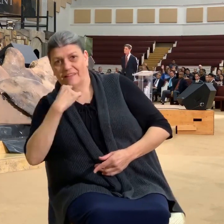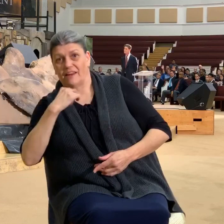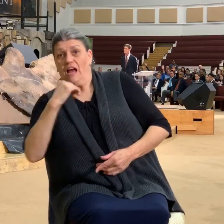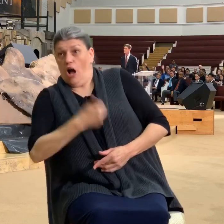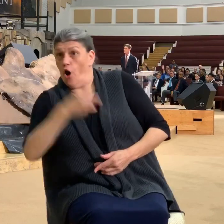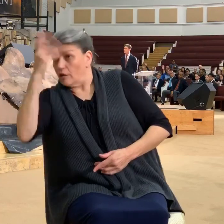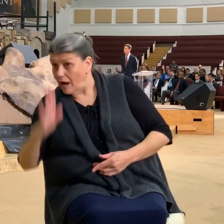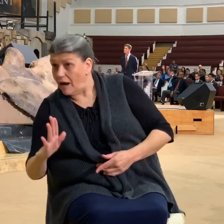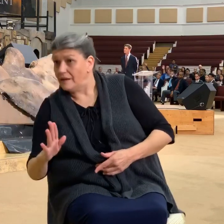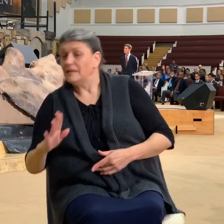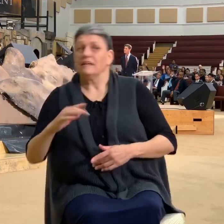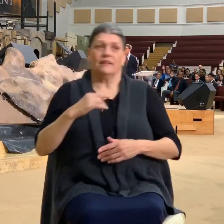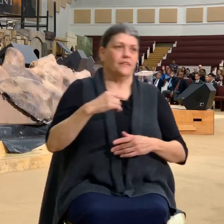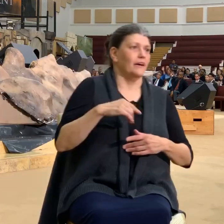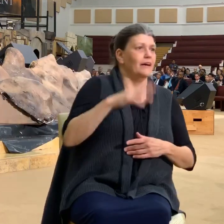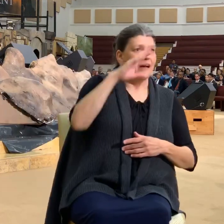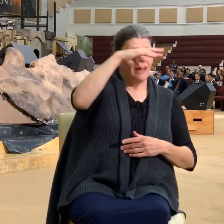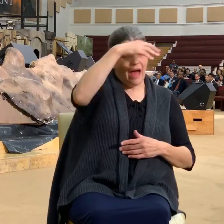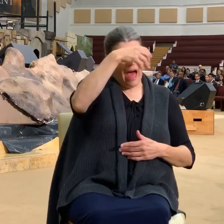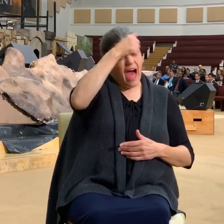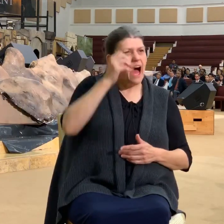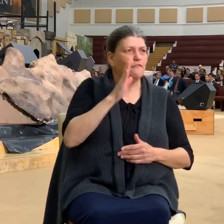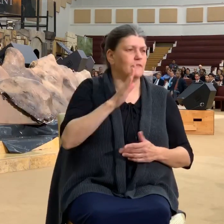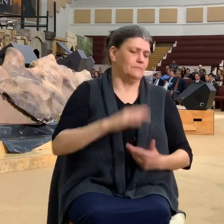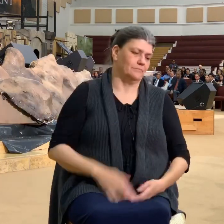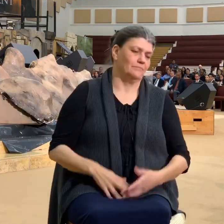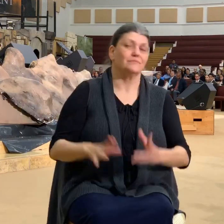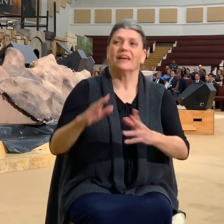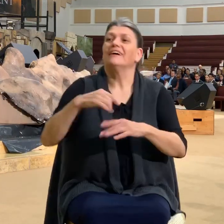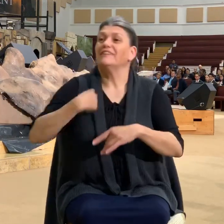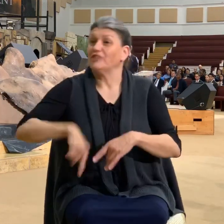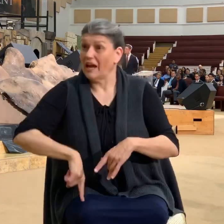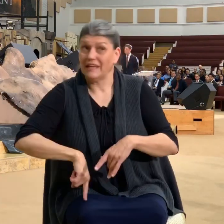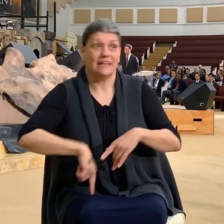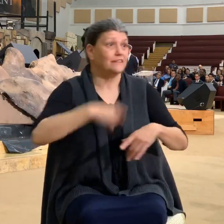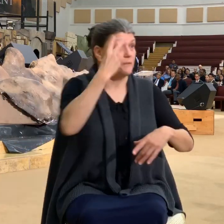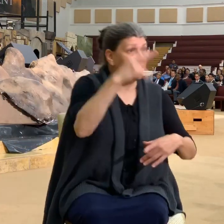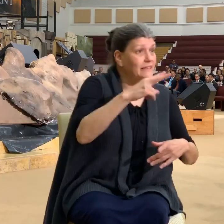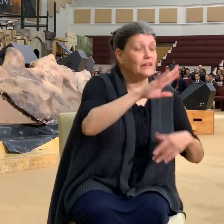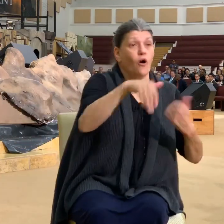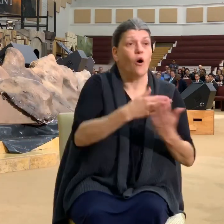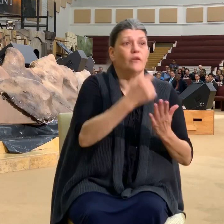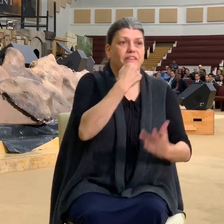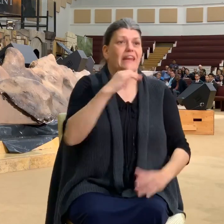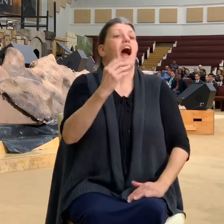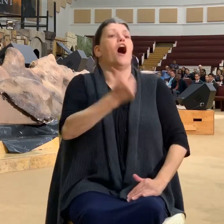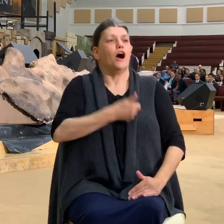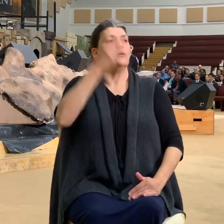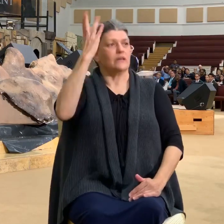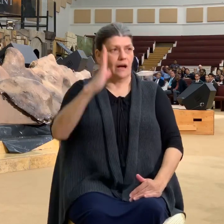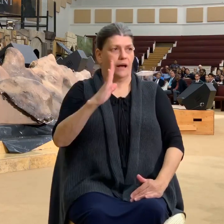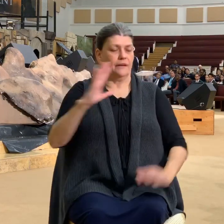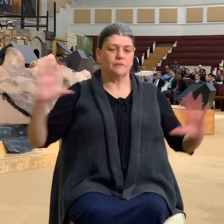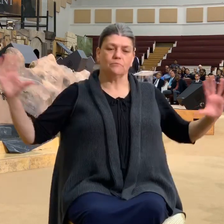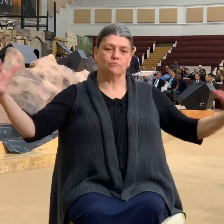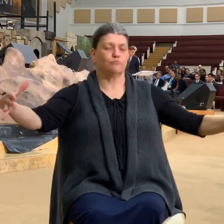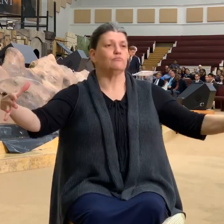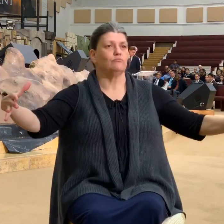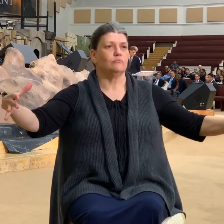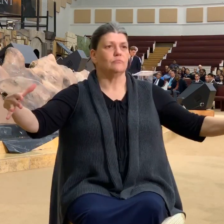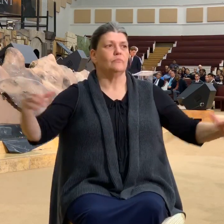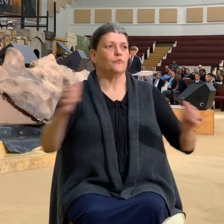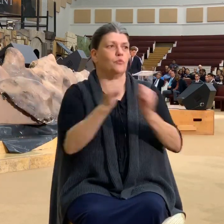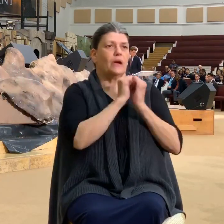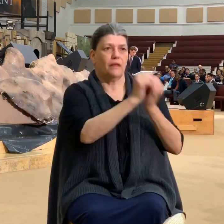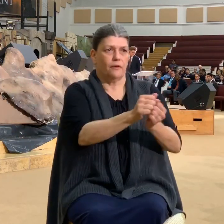the Chinese, the Hispanic, they were all saying, that's our God. And so what God wants to do is take all